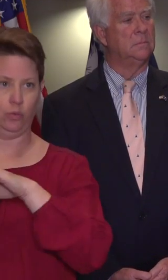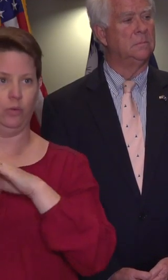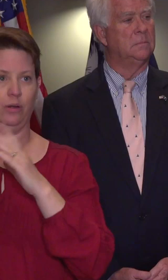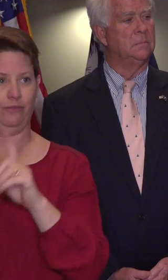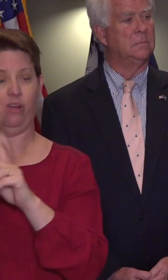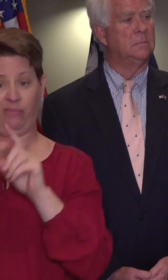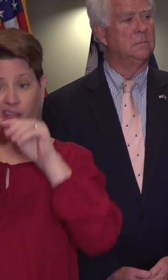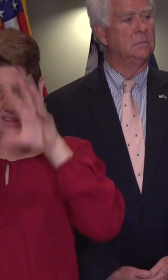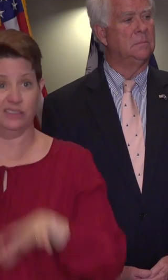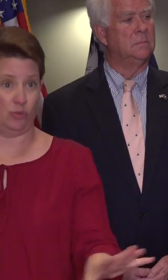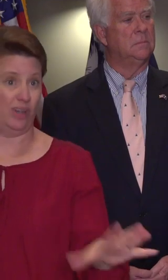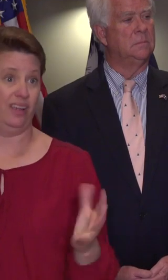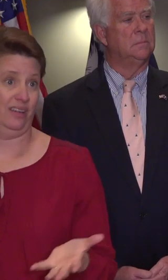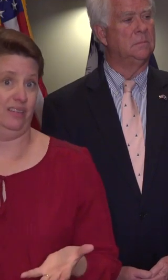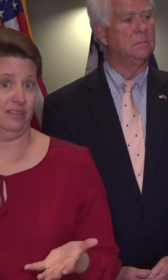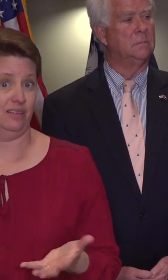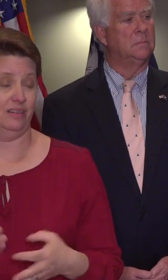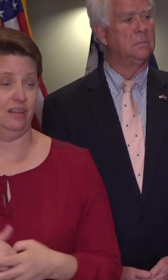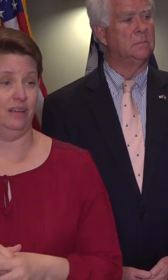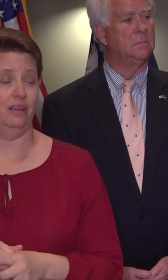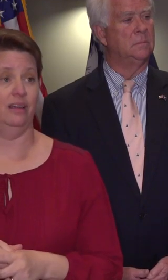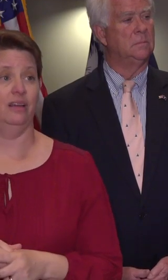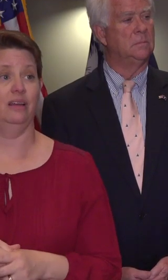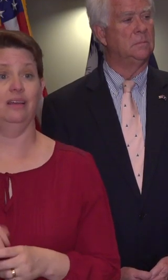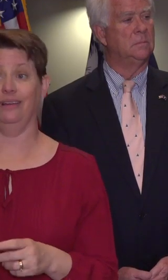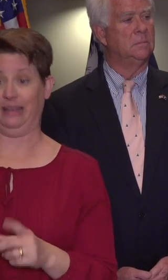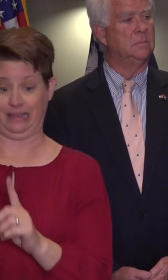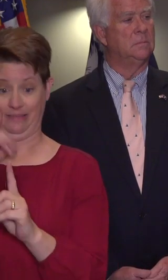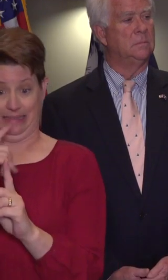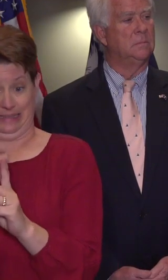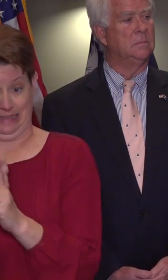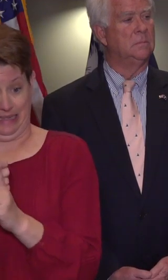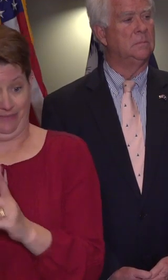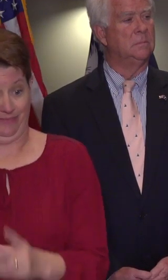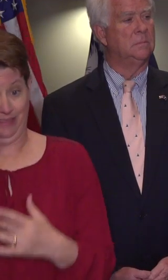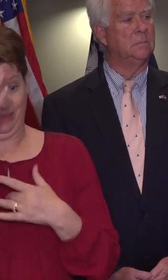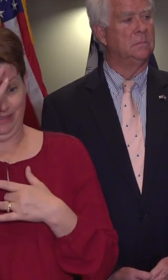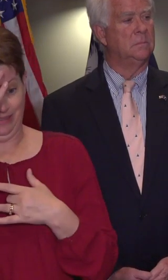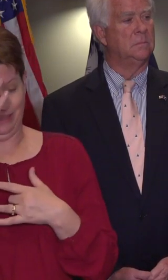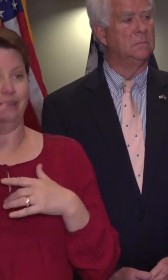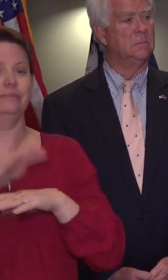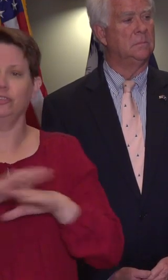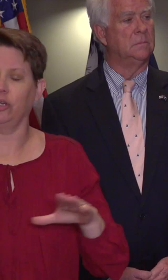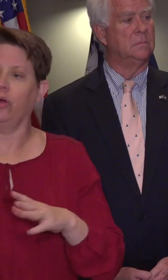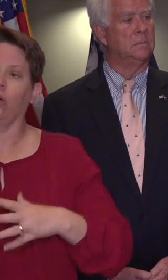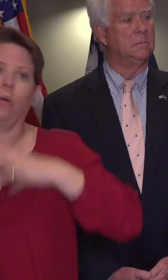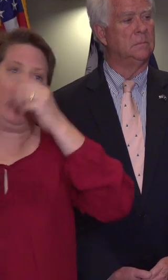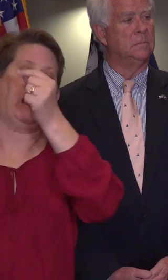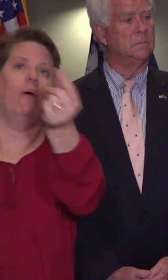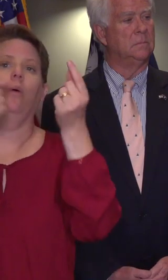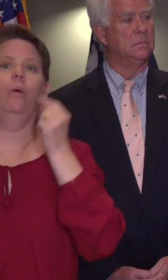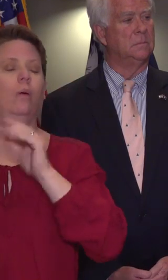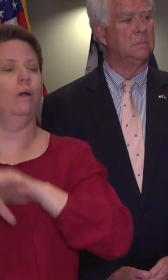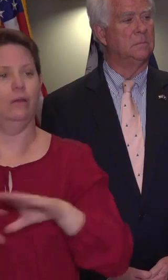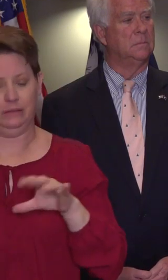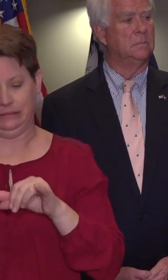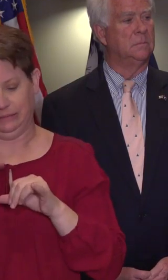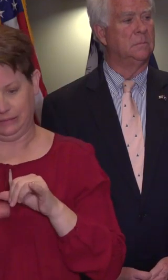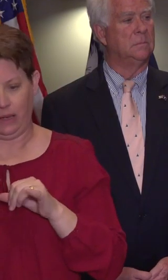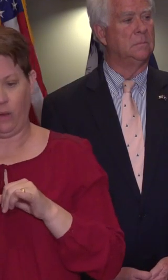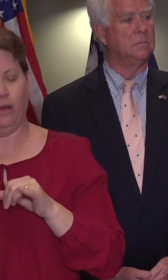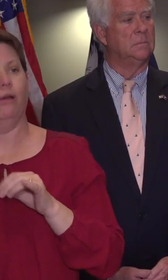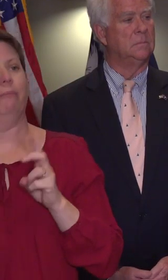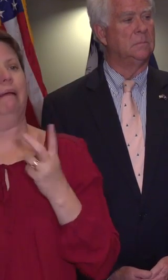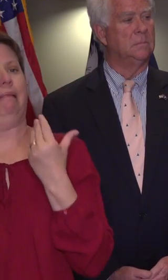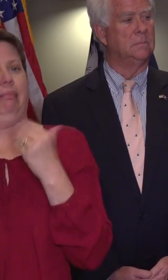disease spread, because if people are ill, we ask that they not be out and about and that they limit their